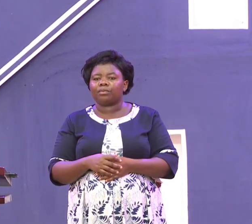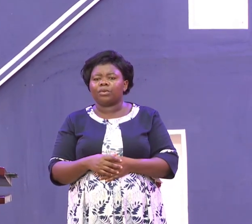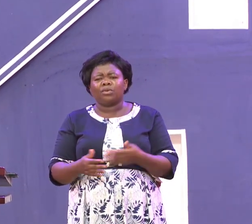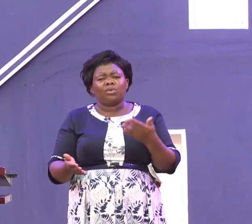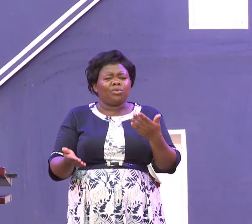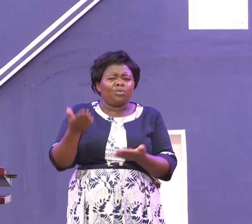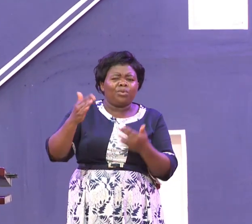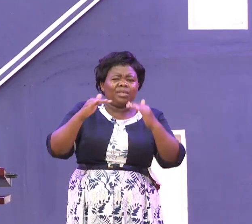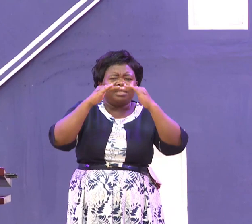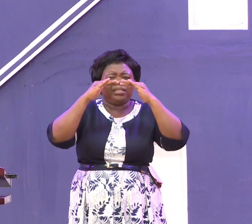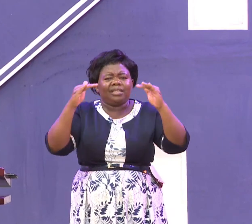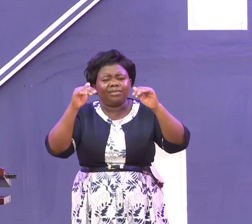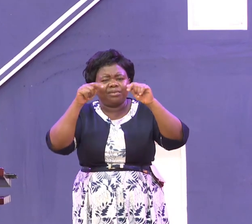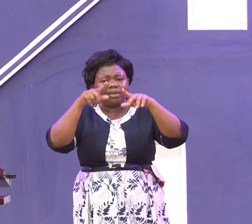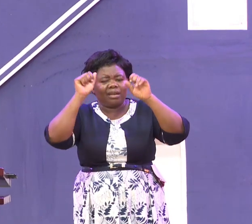sees.